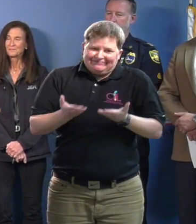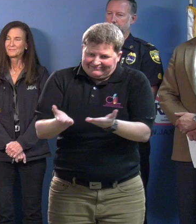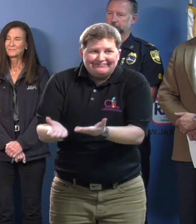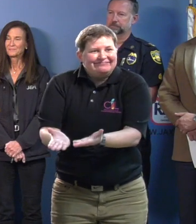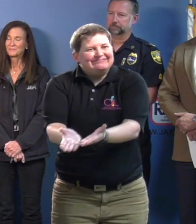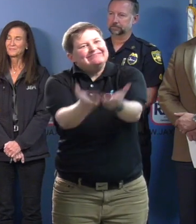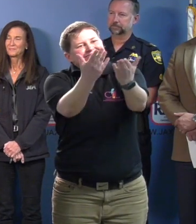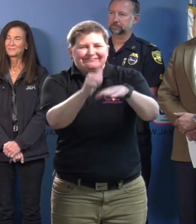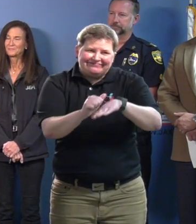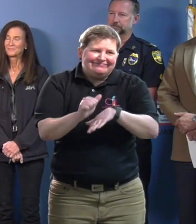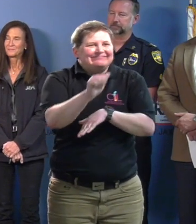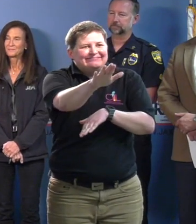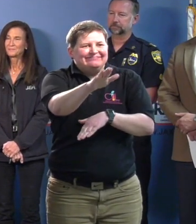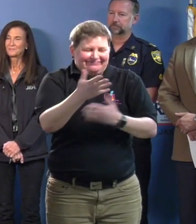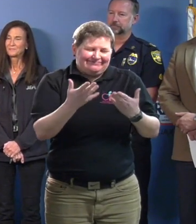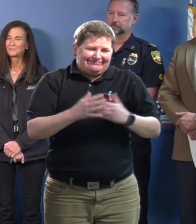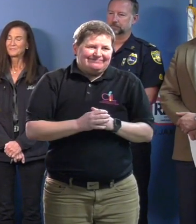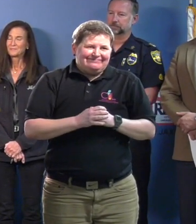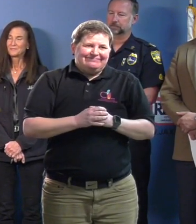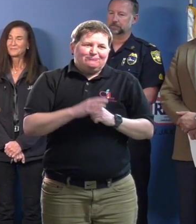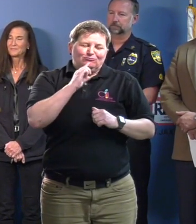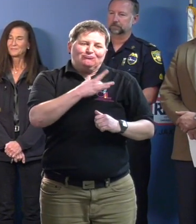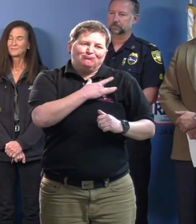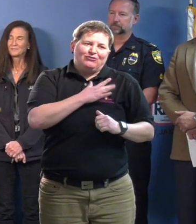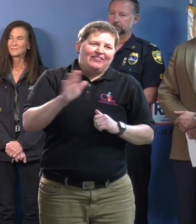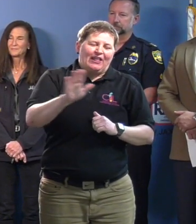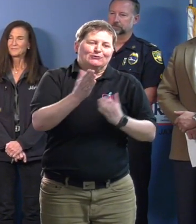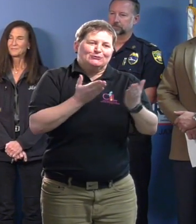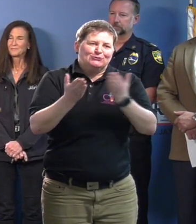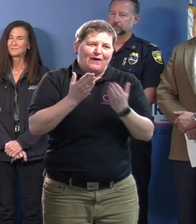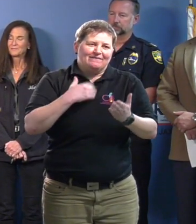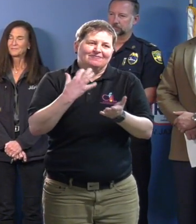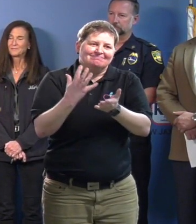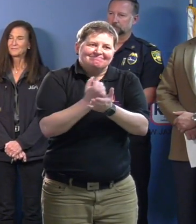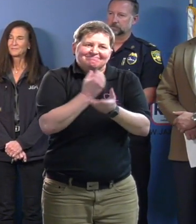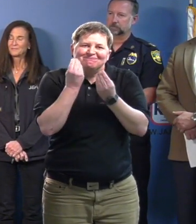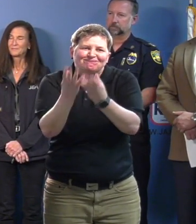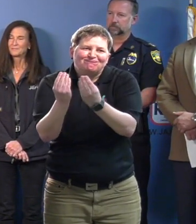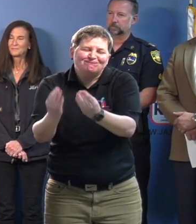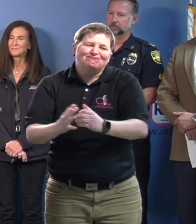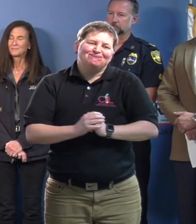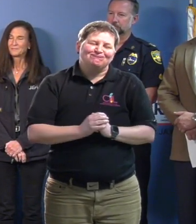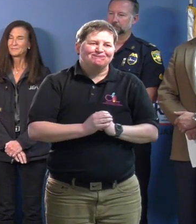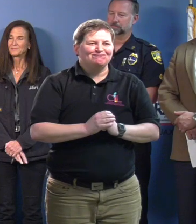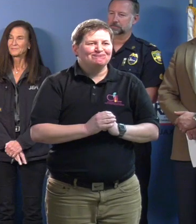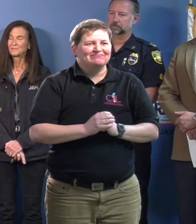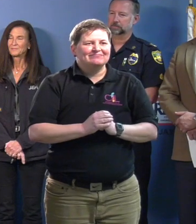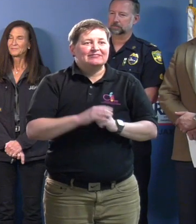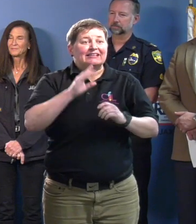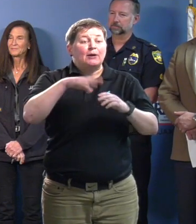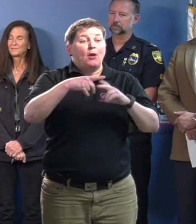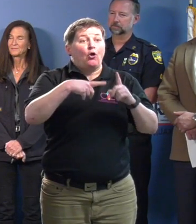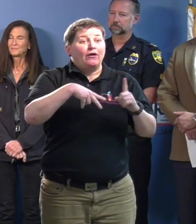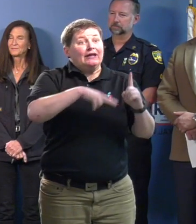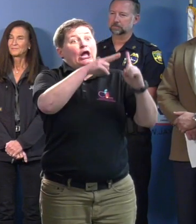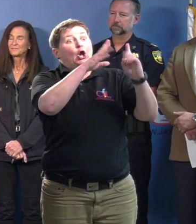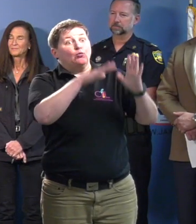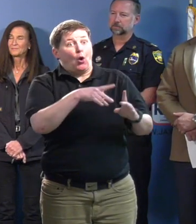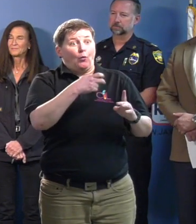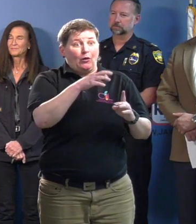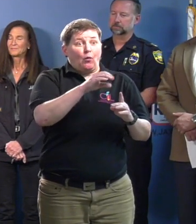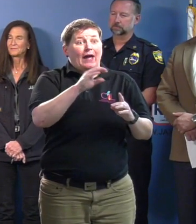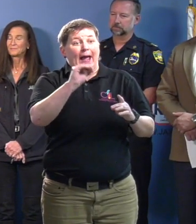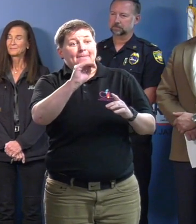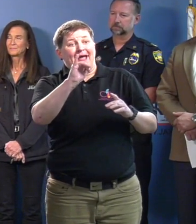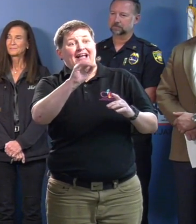appreciate their service this afternoon. Speaking of heroes, NAS Jax is also housing 100 doctors